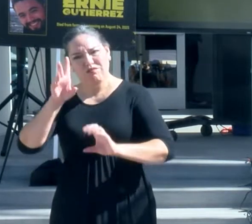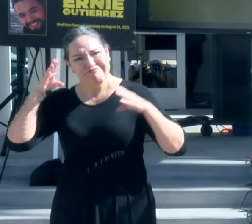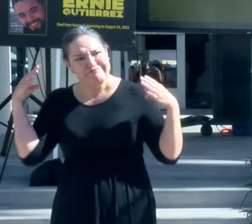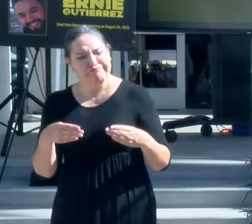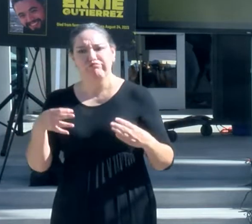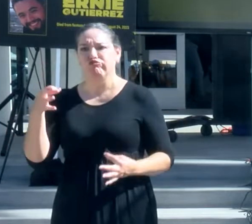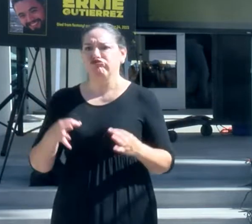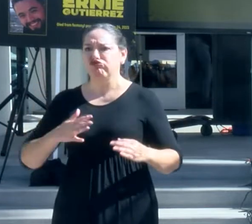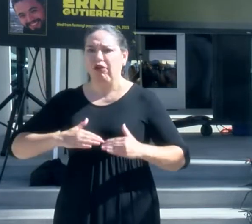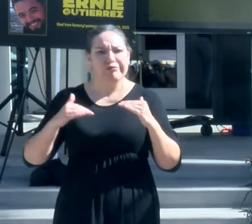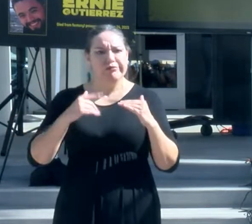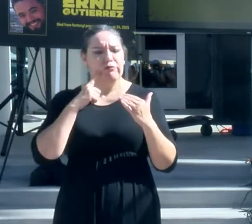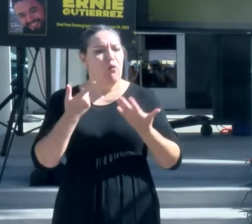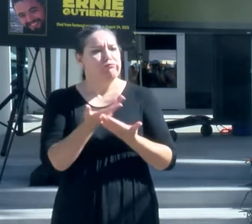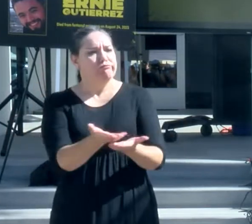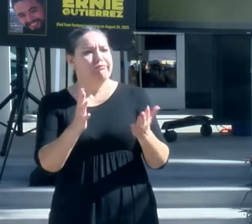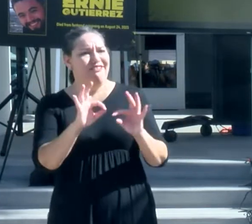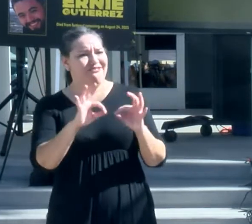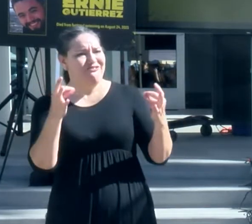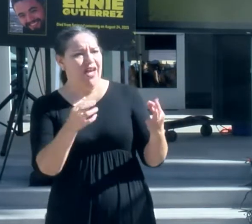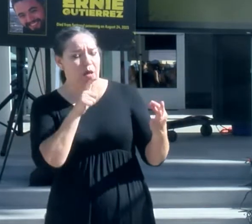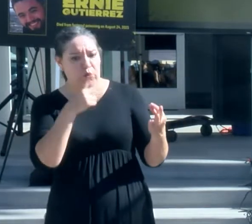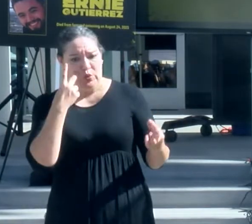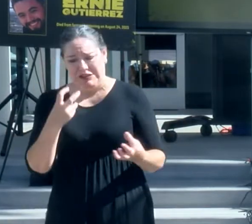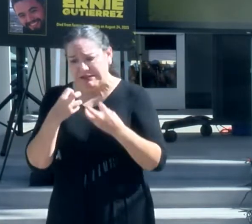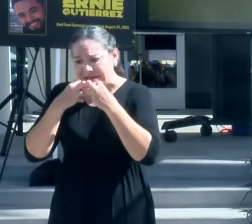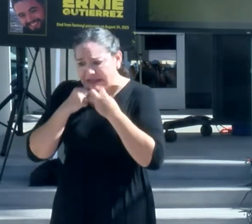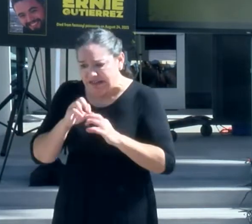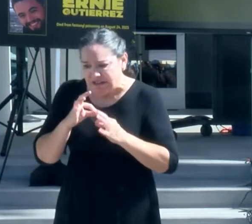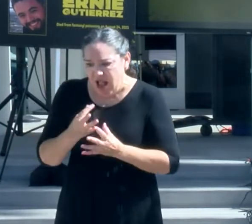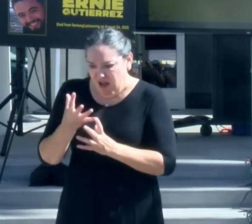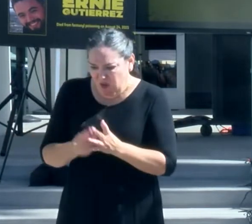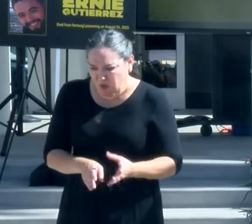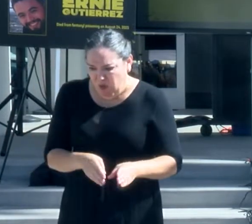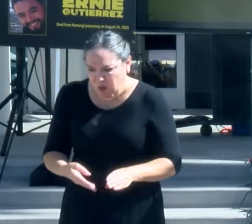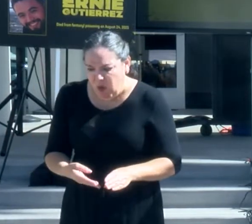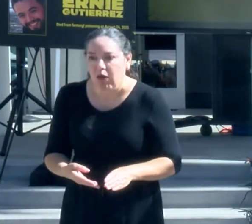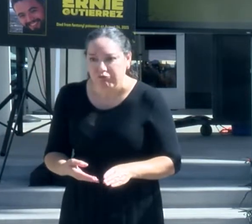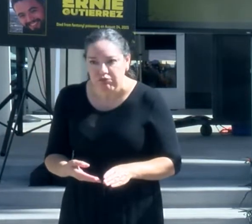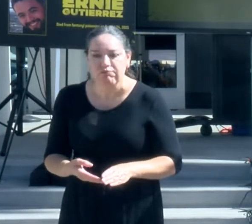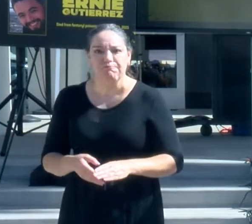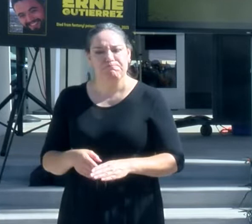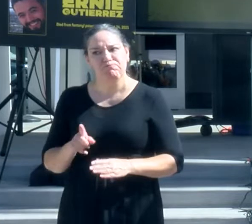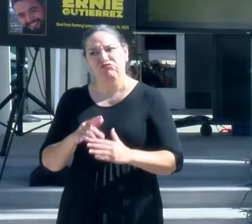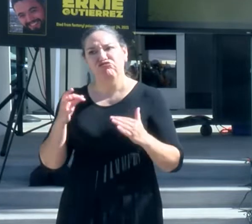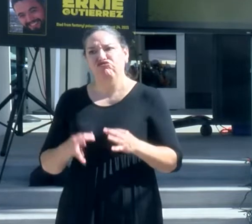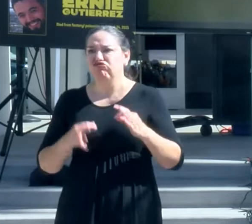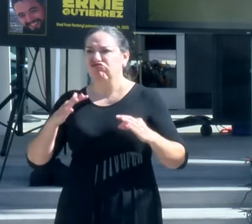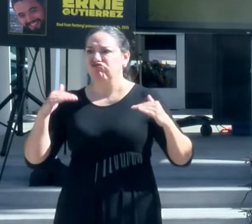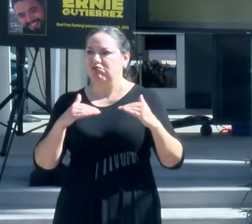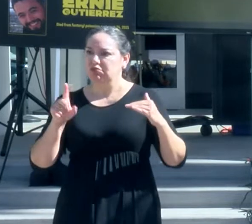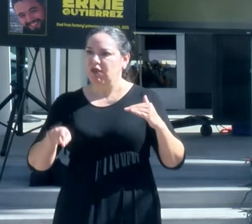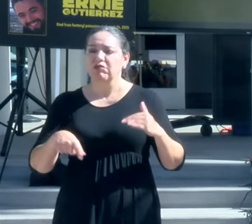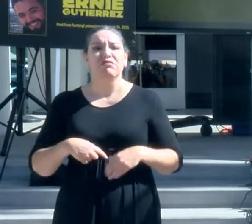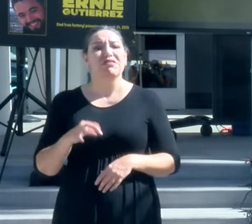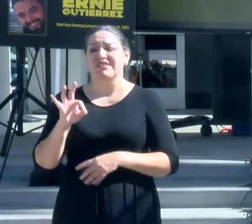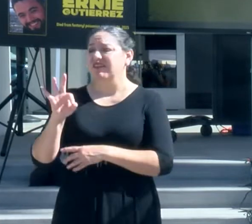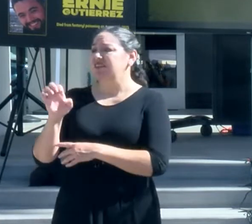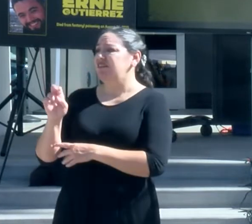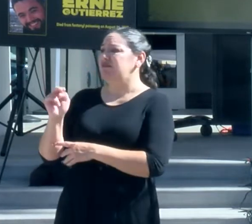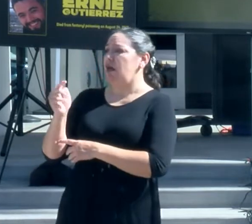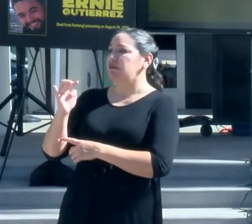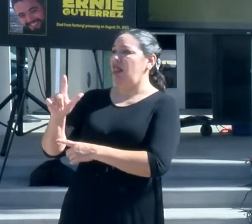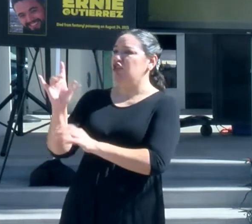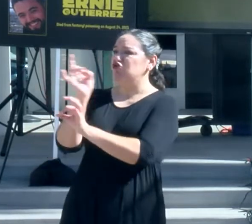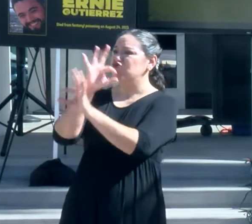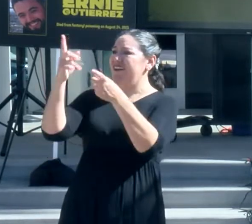bringing justice to the family who has seen a family member lose their life. The fentanyl crisis in our community cannot